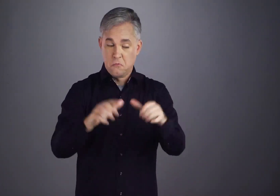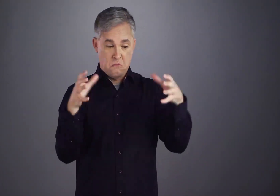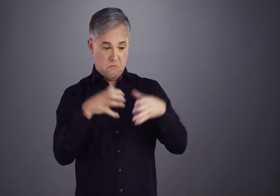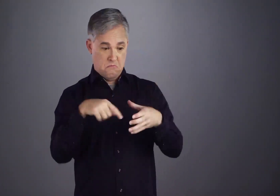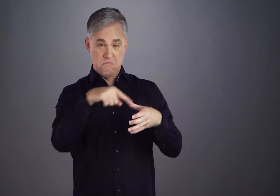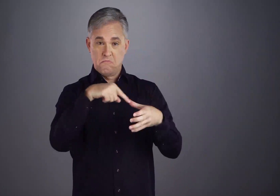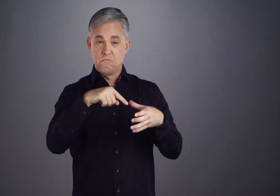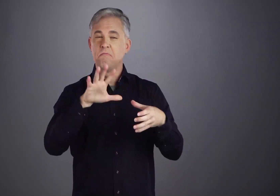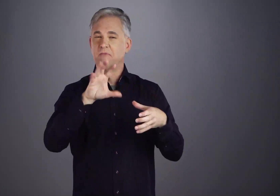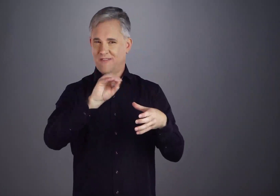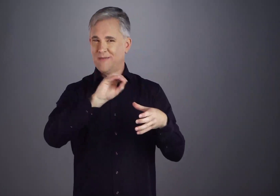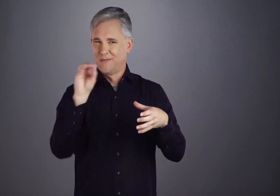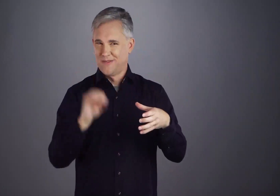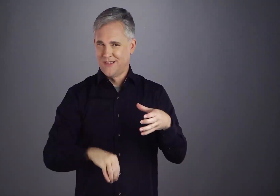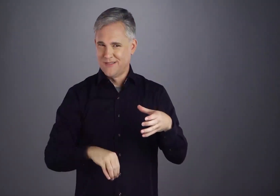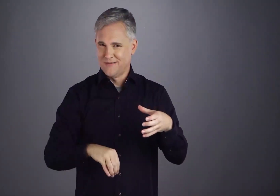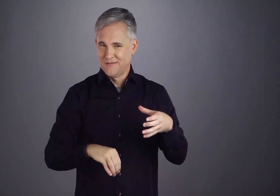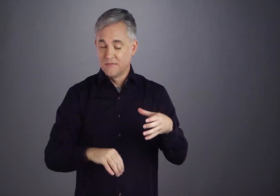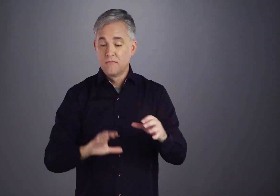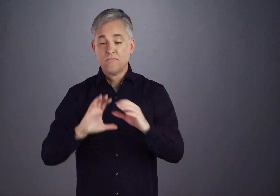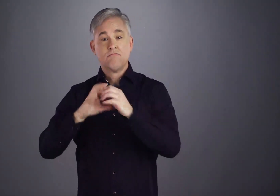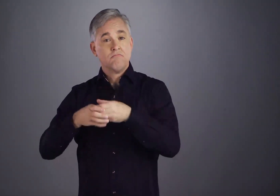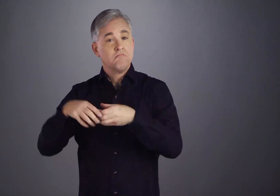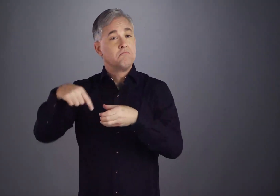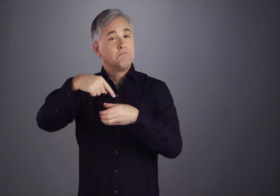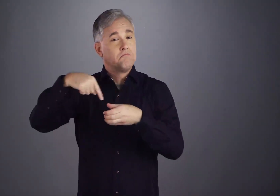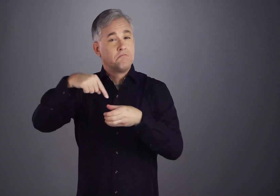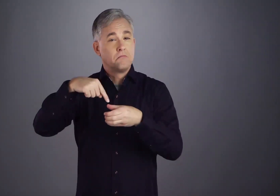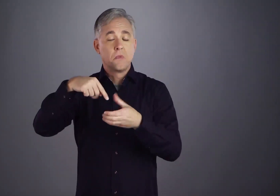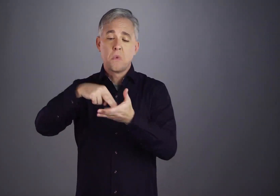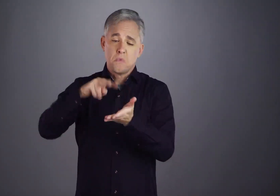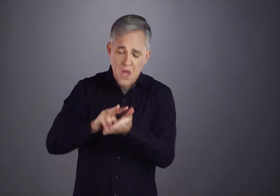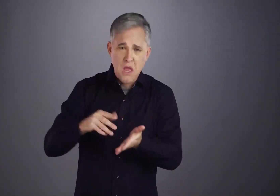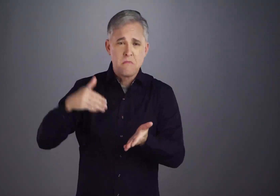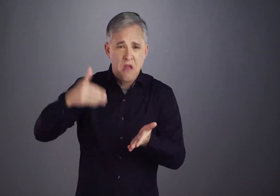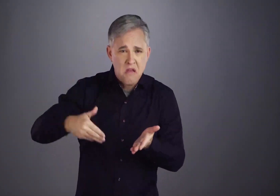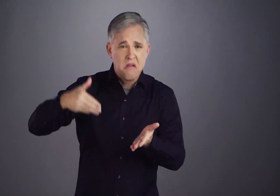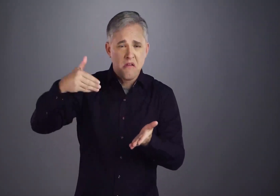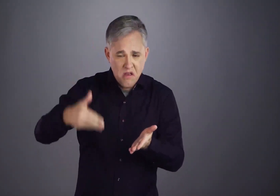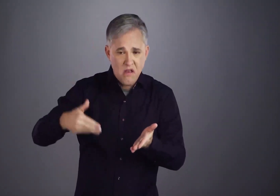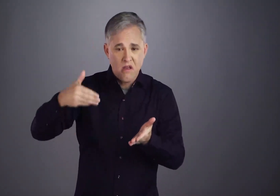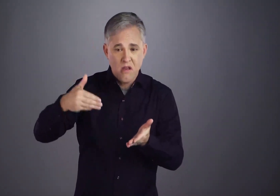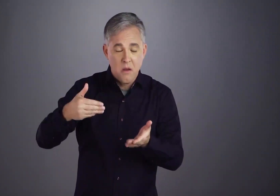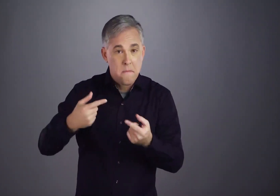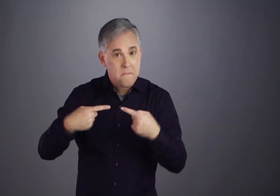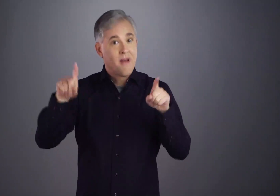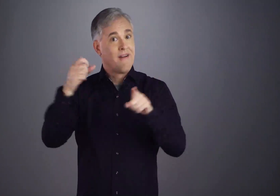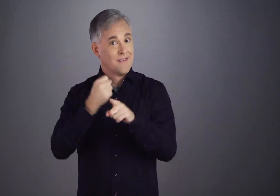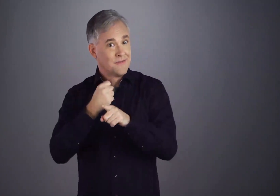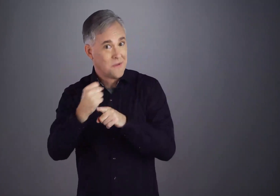25% sobered up after some relapses, and among the remainder, those who stayed on with AA showed improvement.